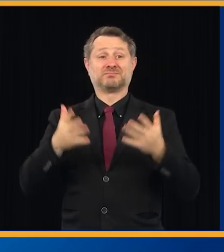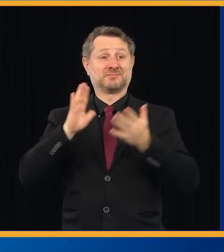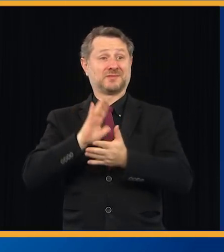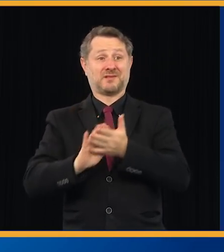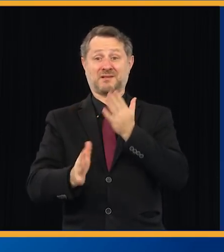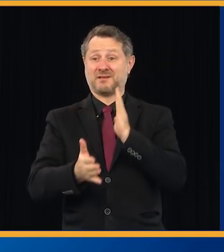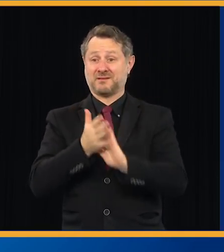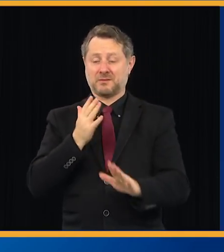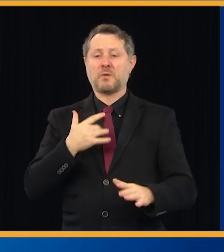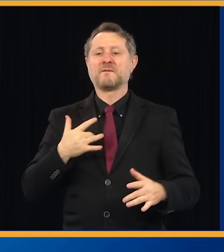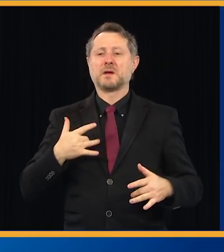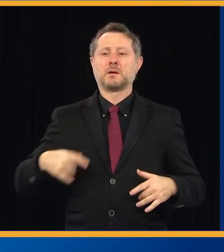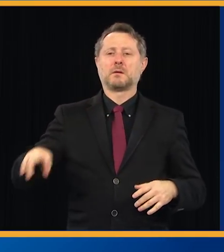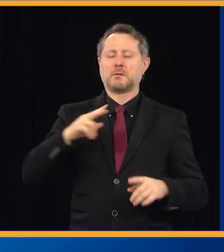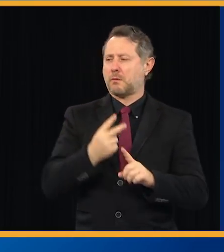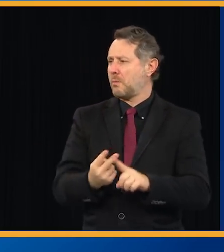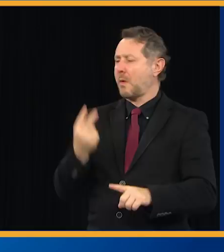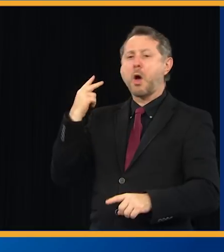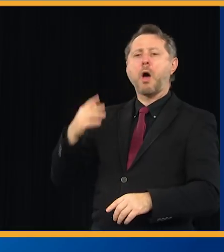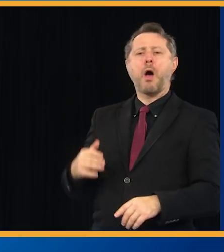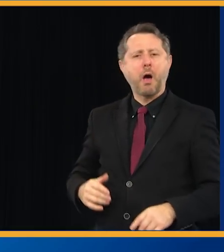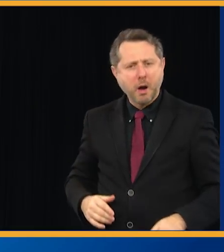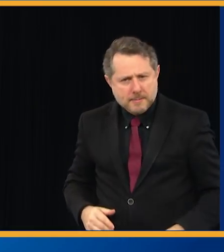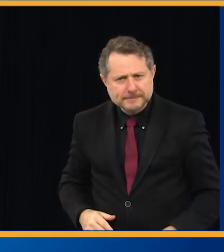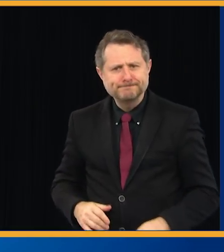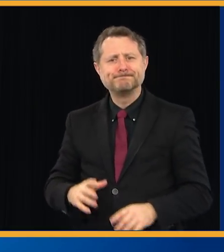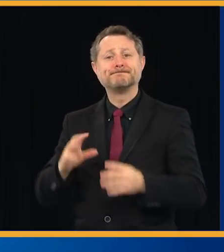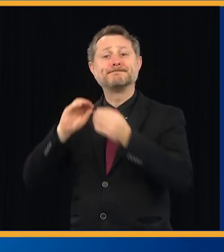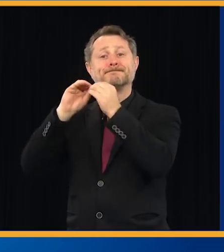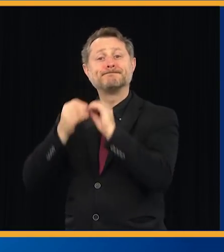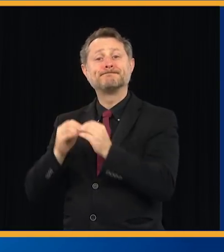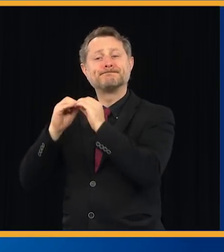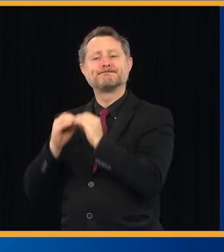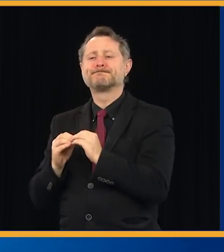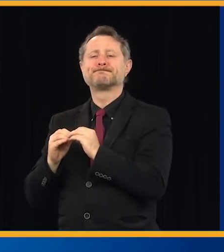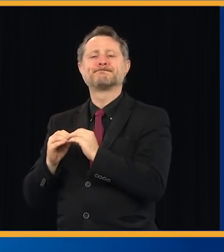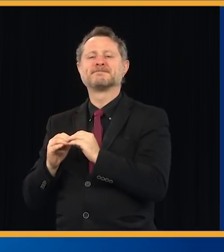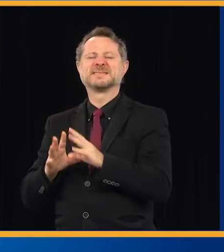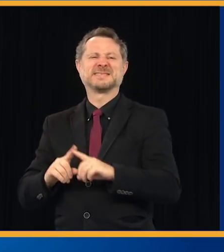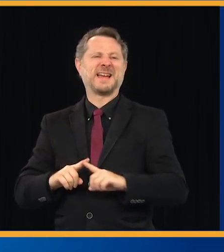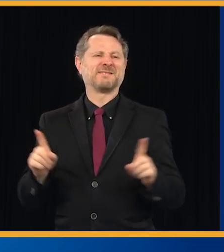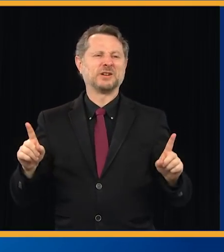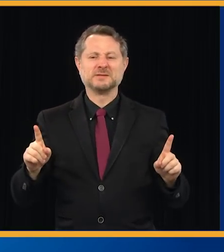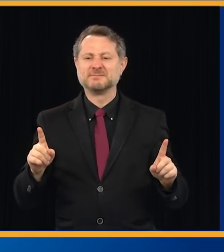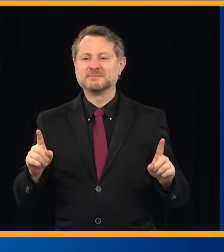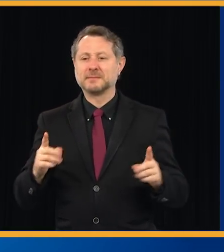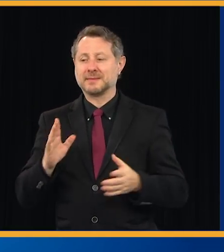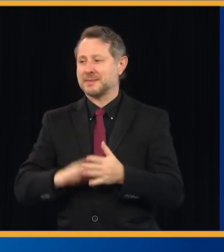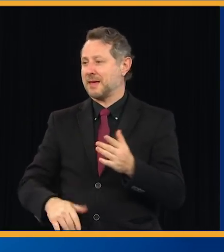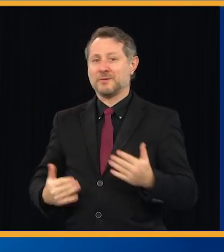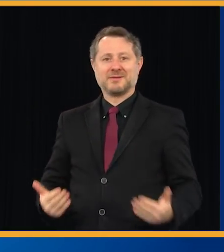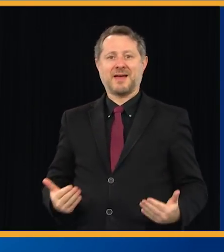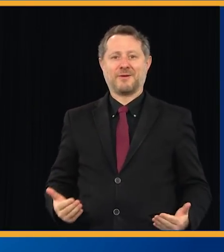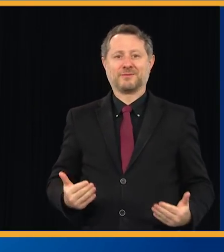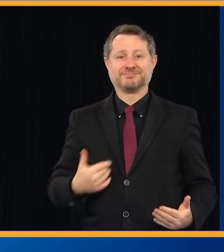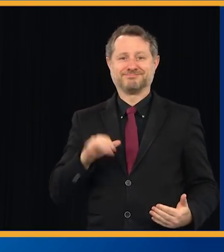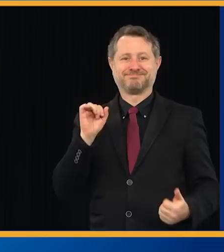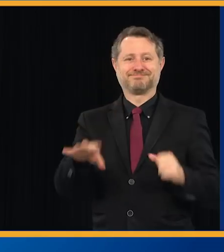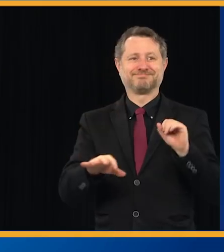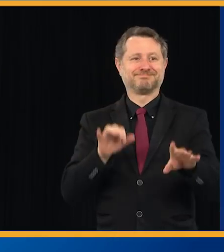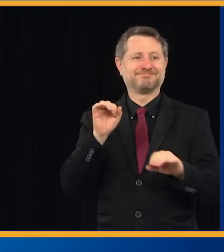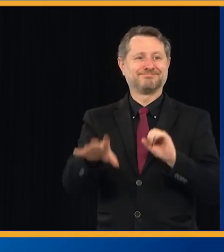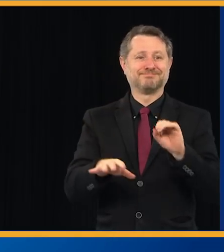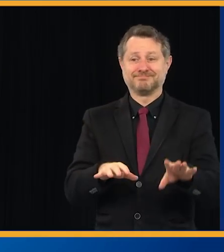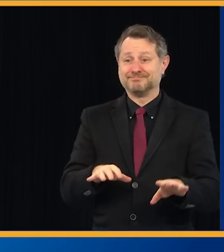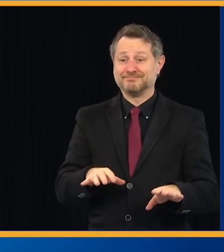much different than we actually thought they were. The amount of information that is